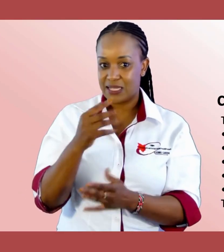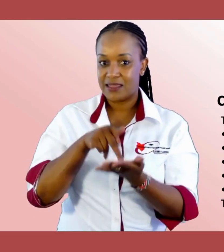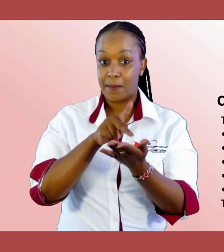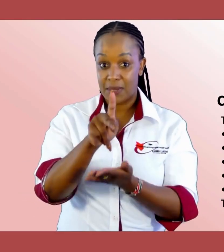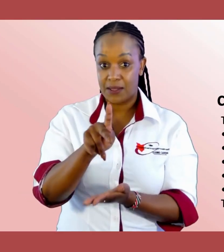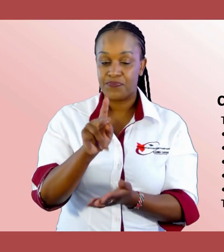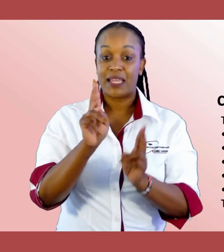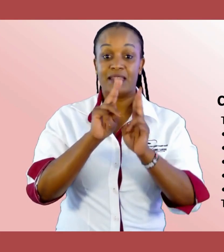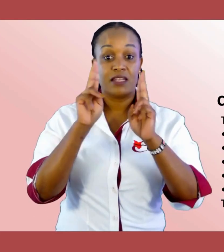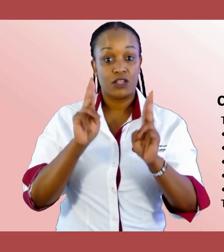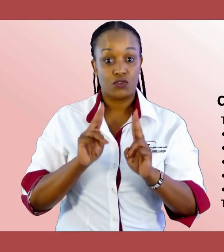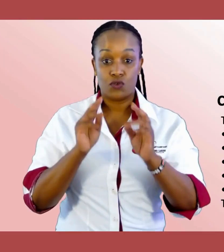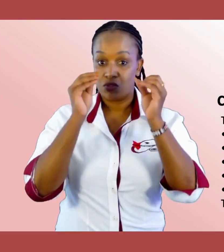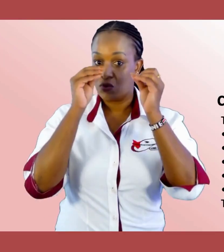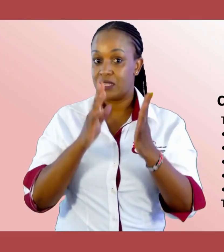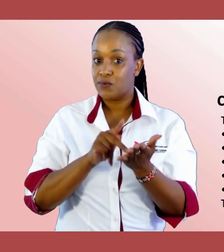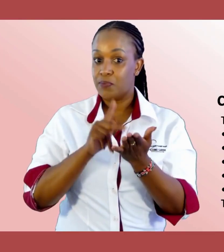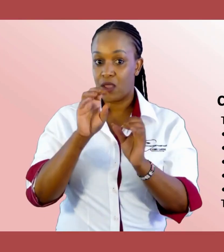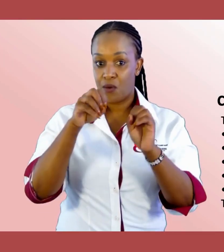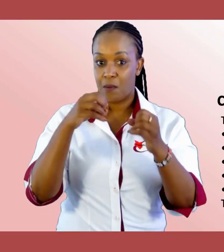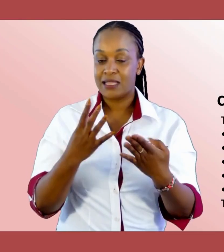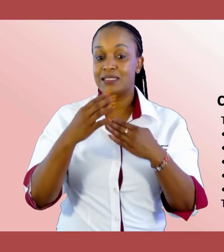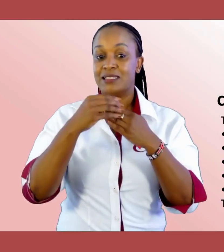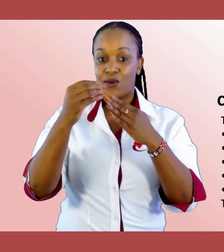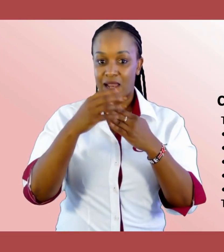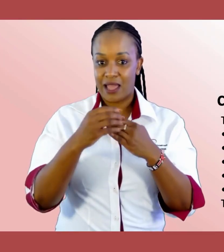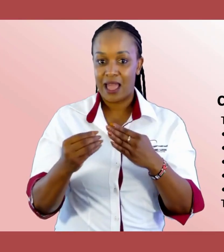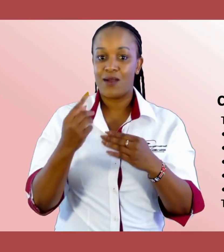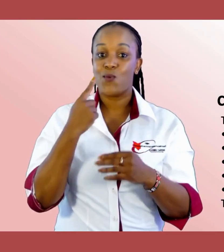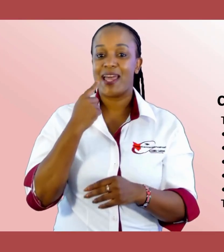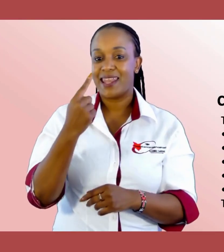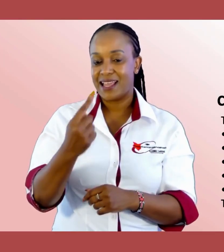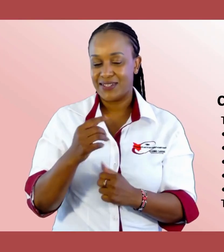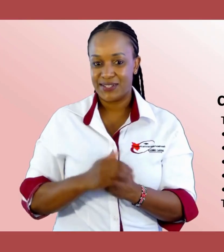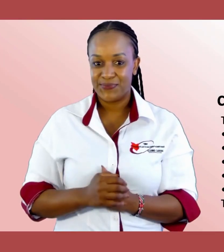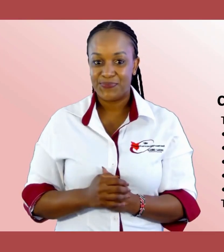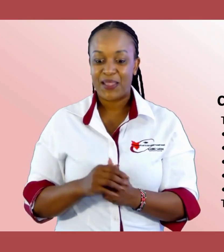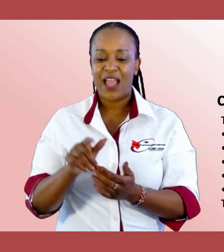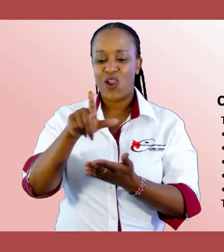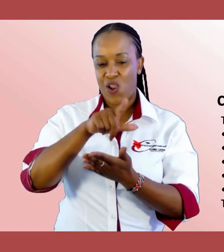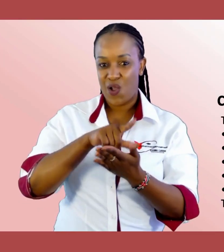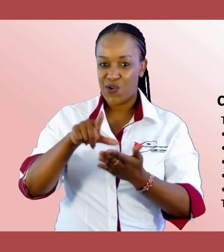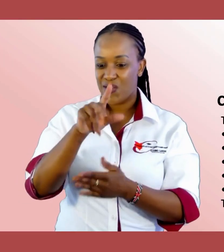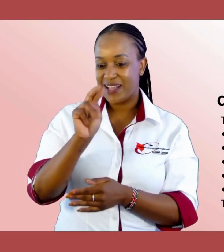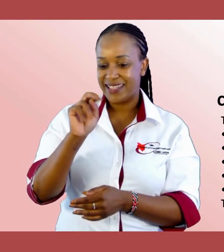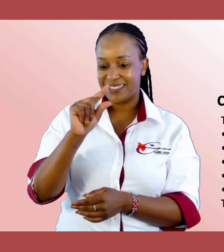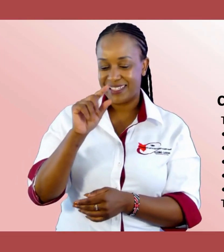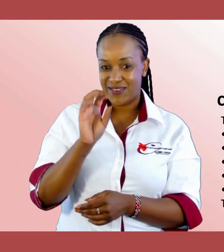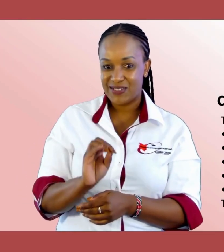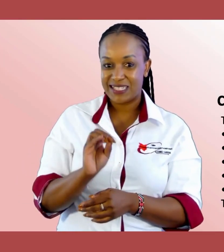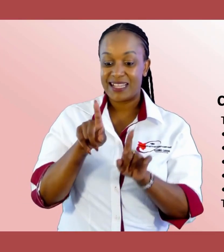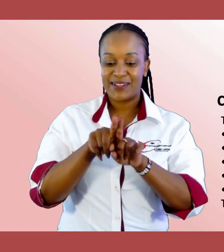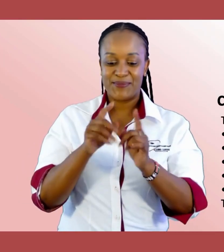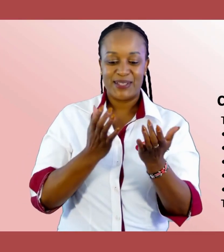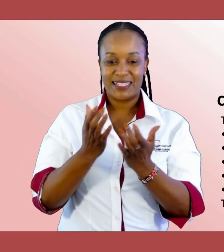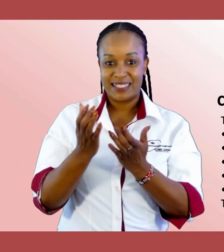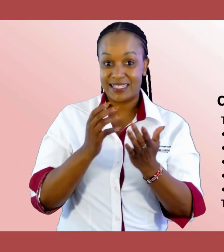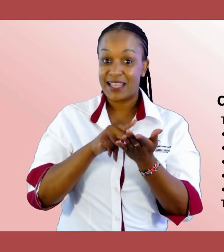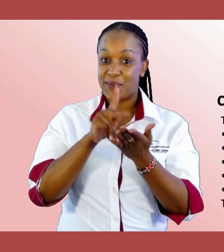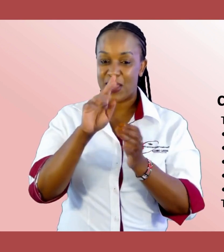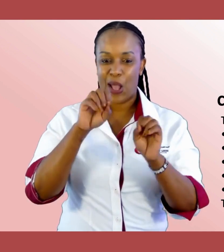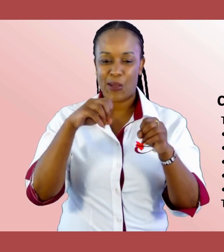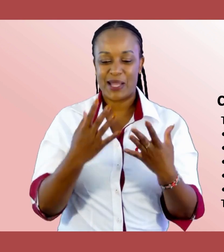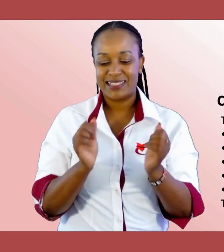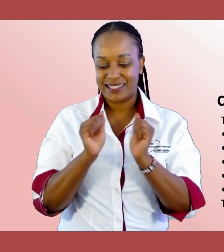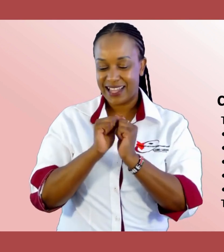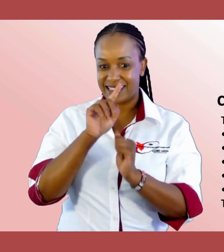3,000. International students, USD 100. Local NGOs and business, Kenya